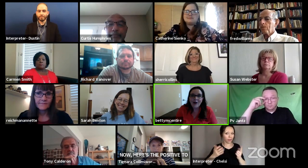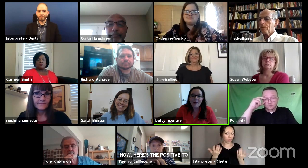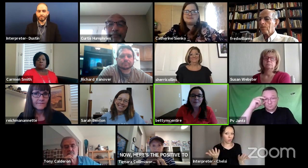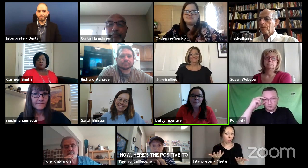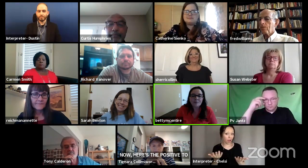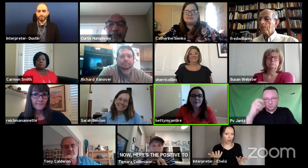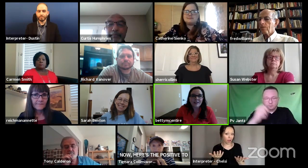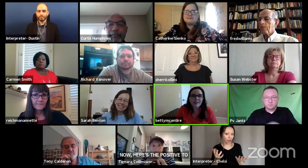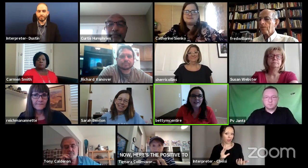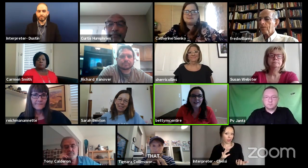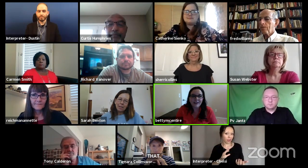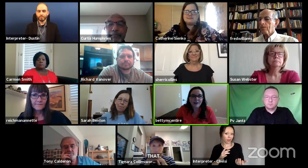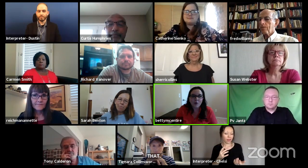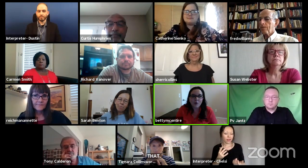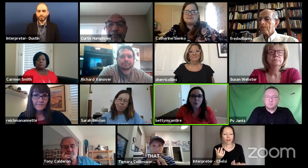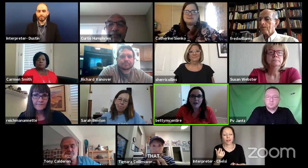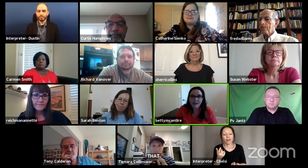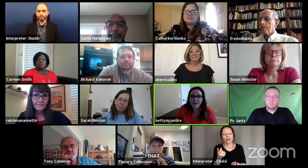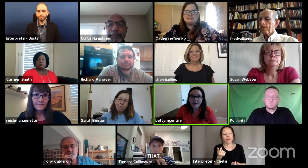that.